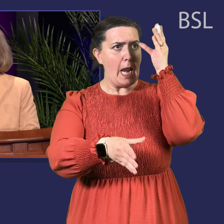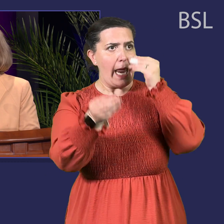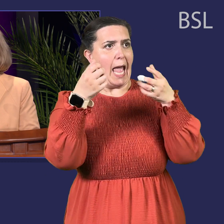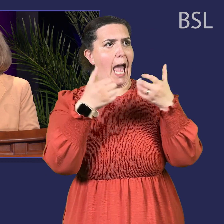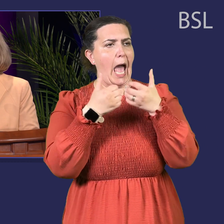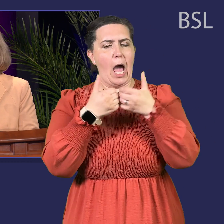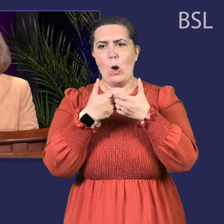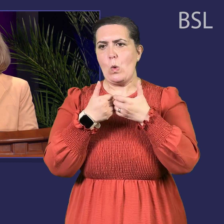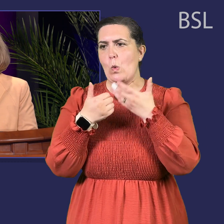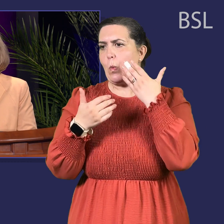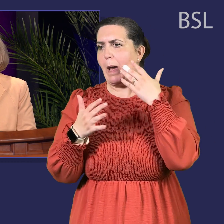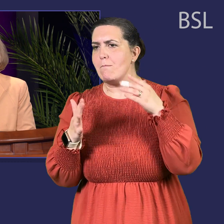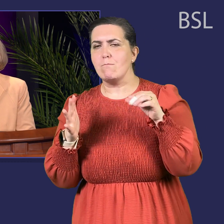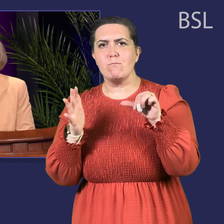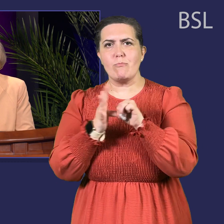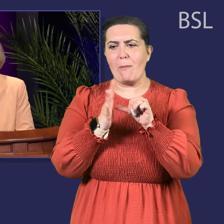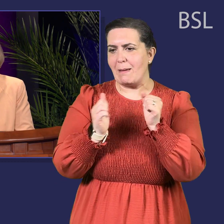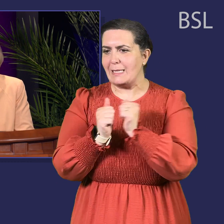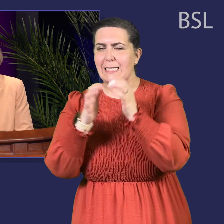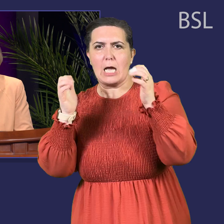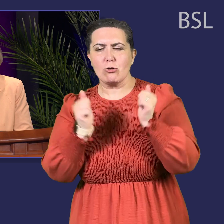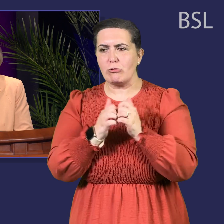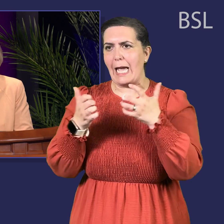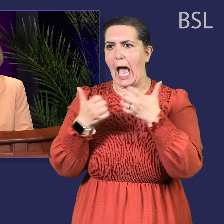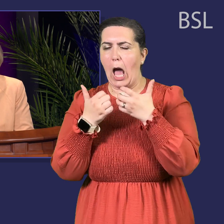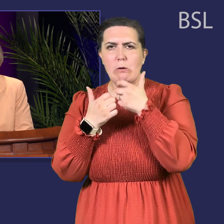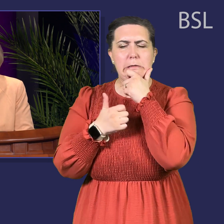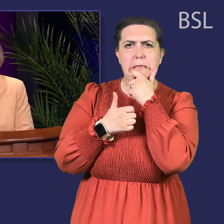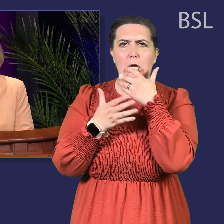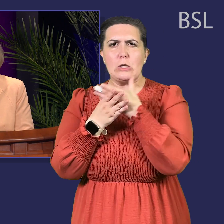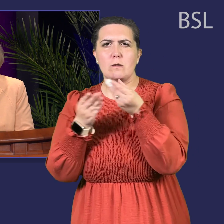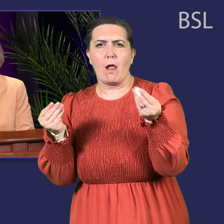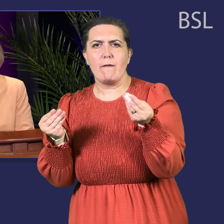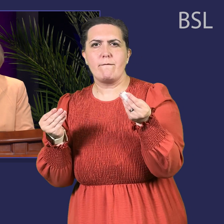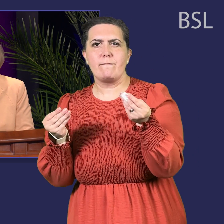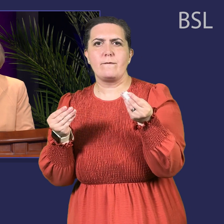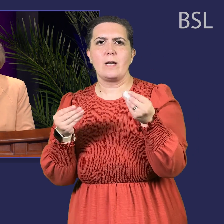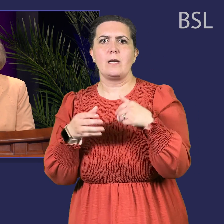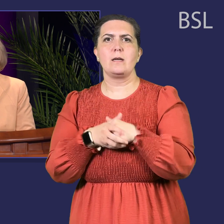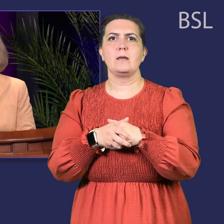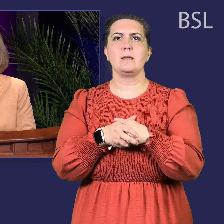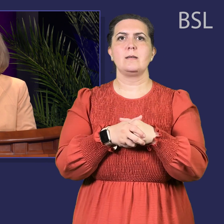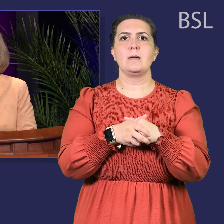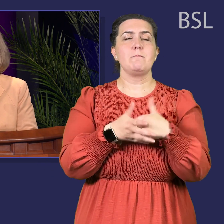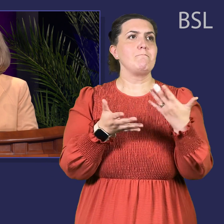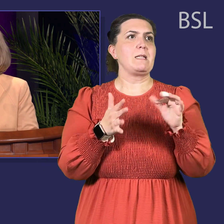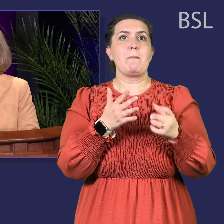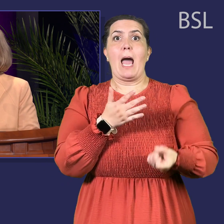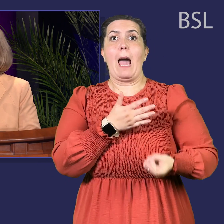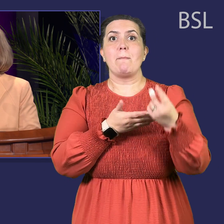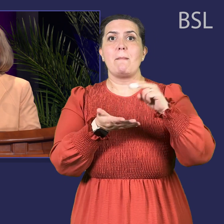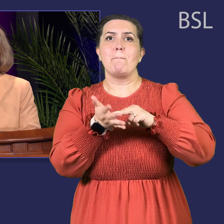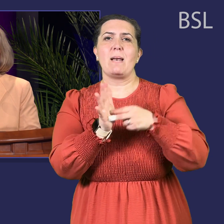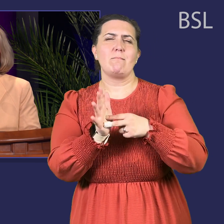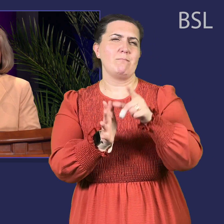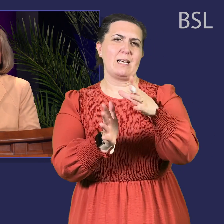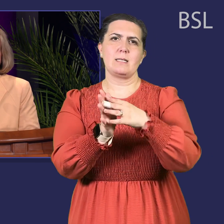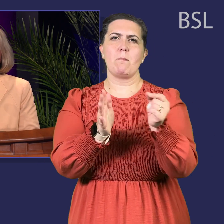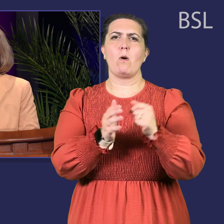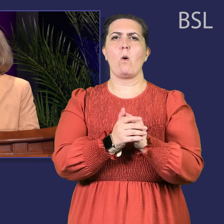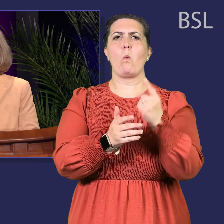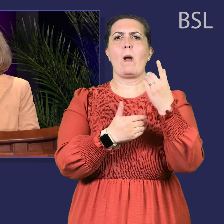and we learned constructive ways of dealing with our disagreements. Now, sometimes his lessons were